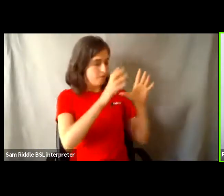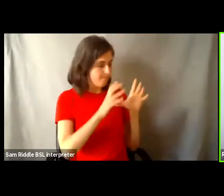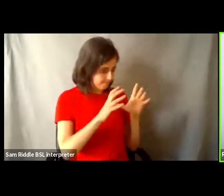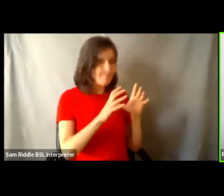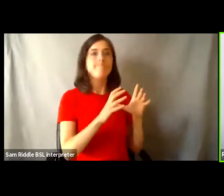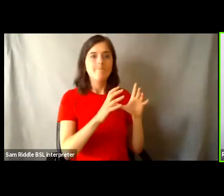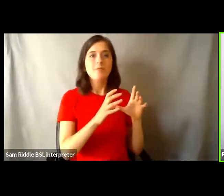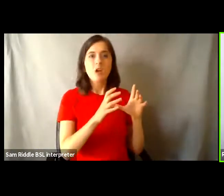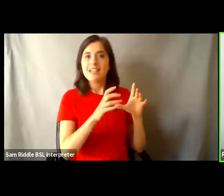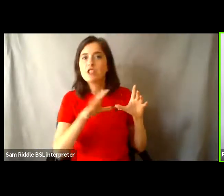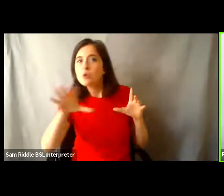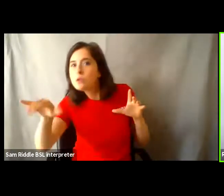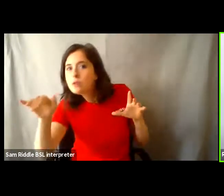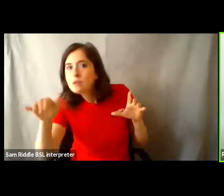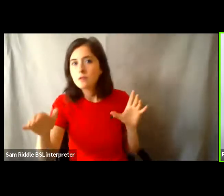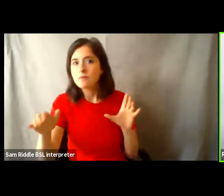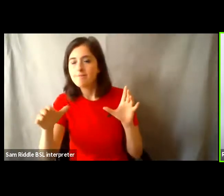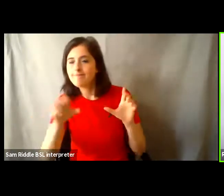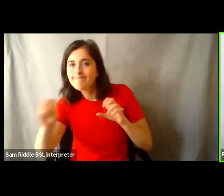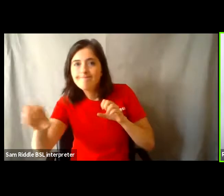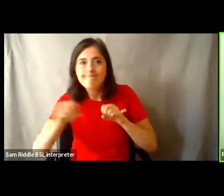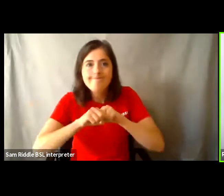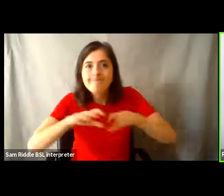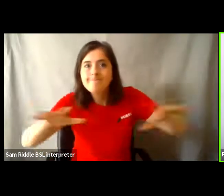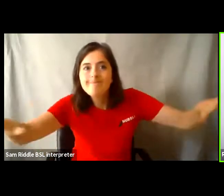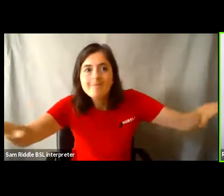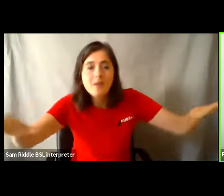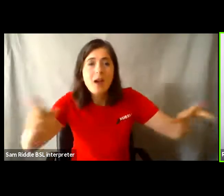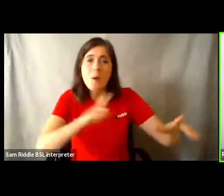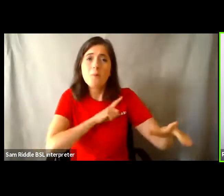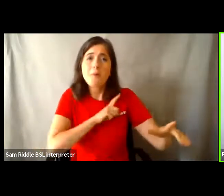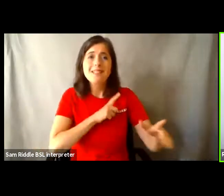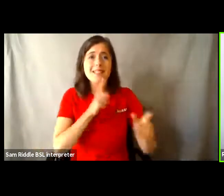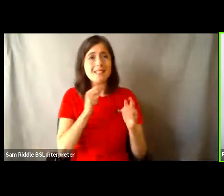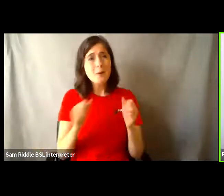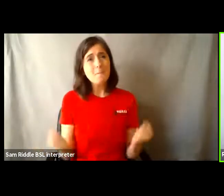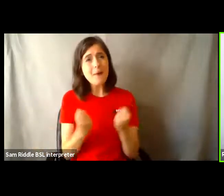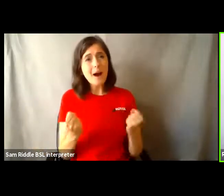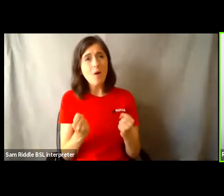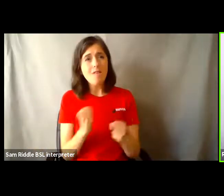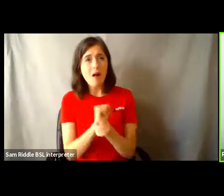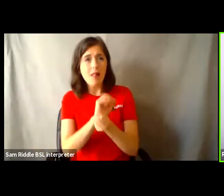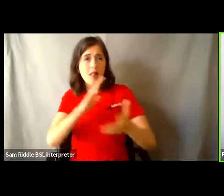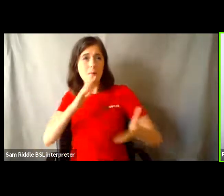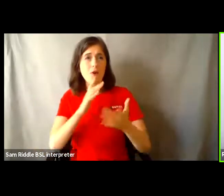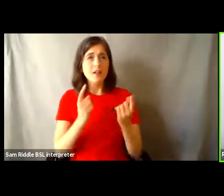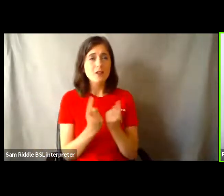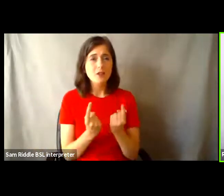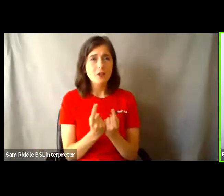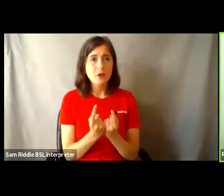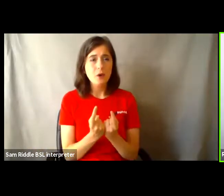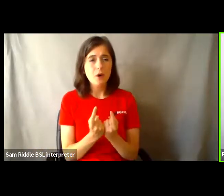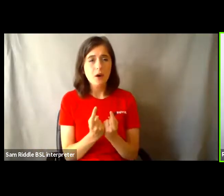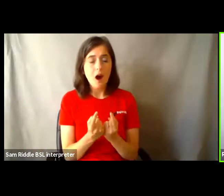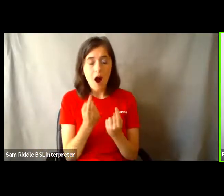a very, very, very powerful liberation tool. And it's revelatory to people. When they get it, you kind of